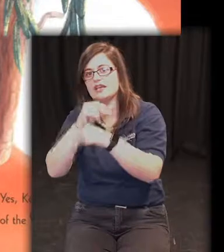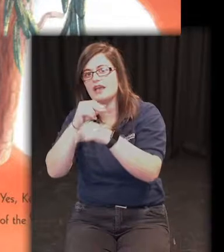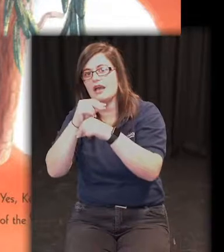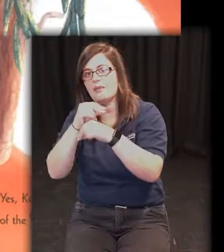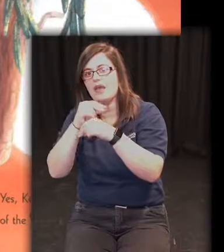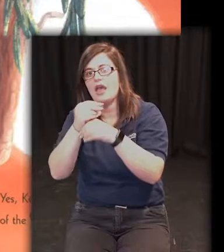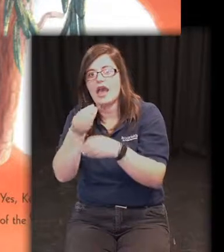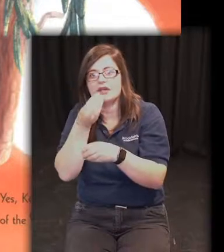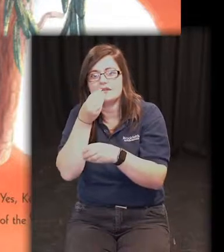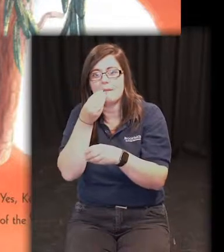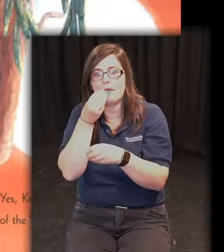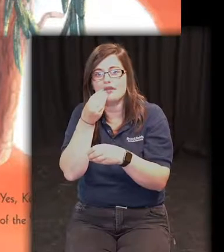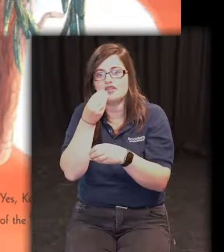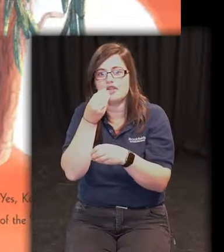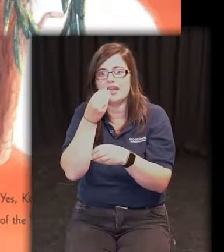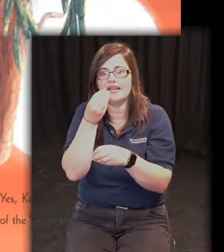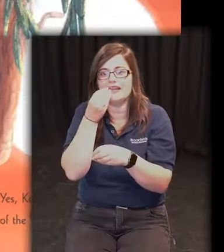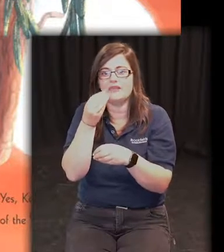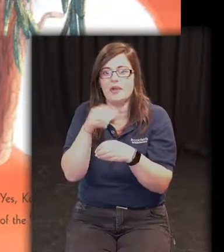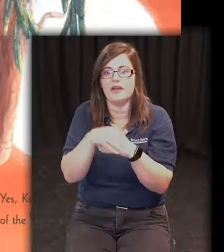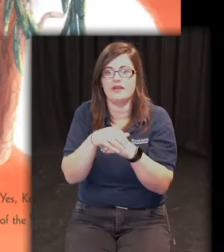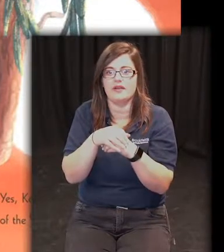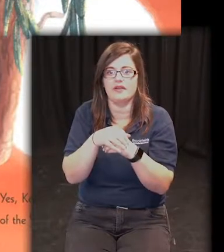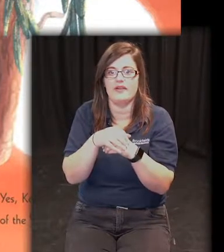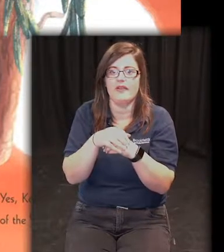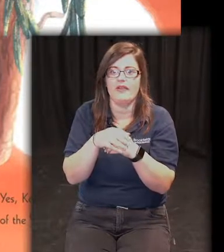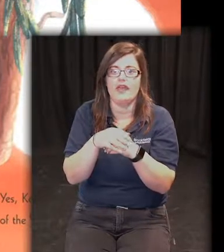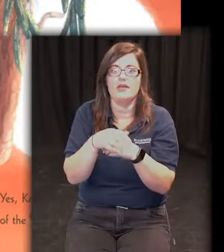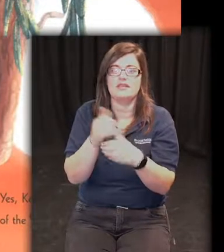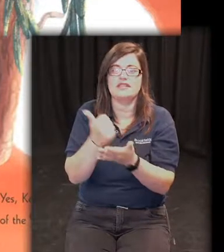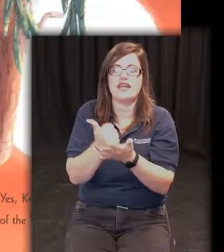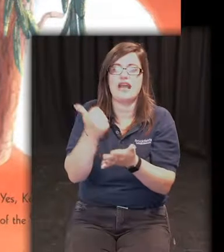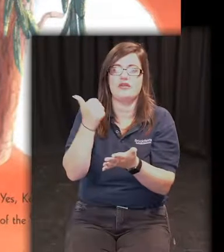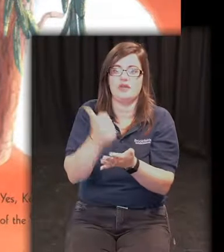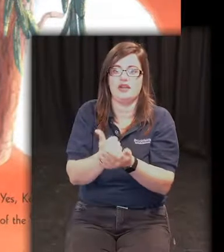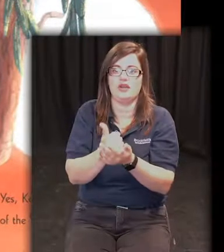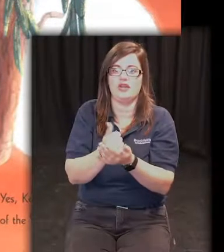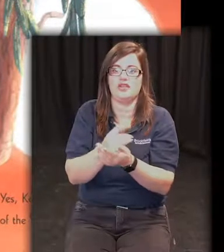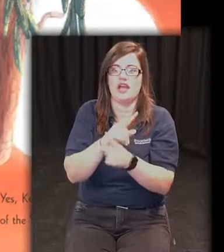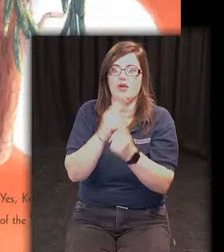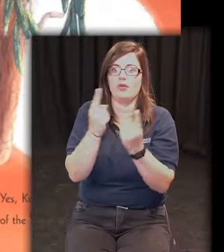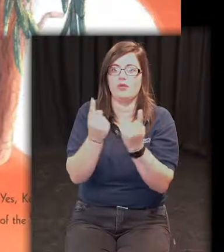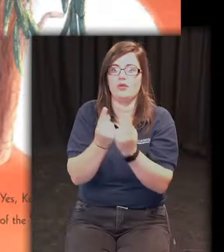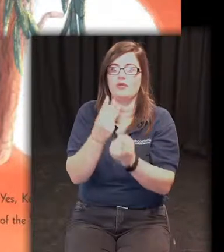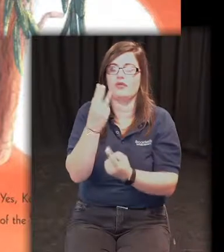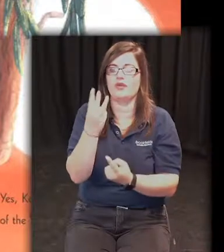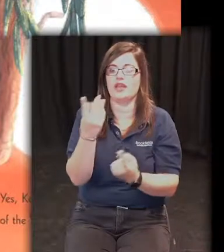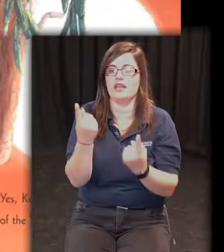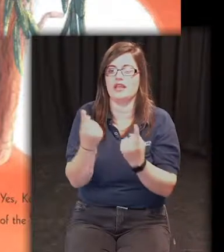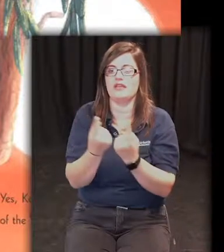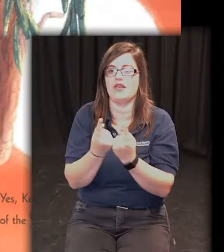nap, and to munch a leaf bun. He was terribly good at all three